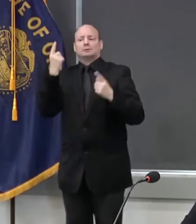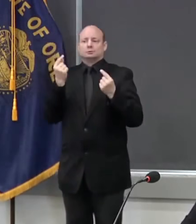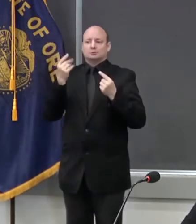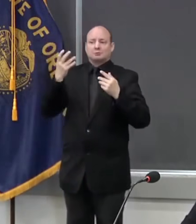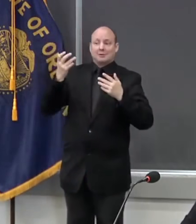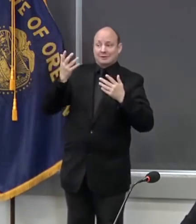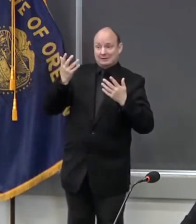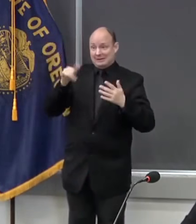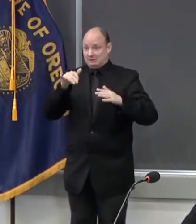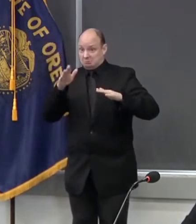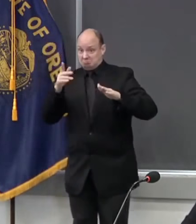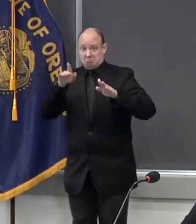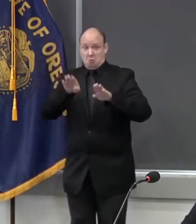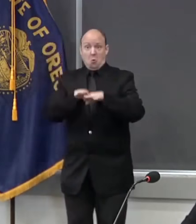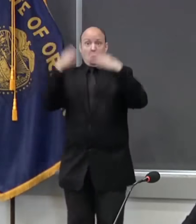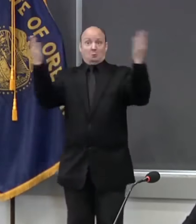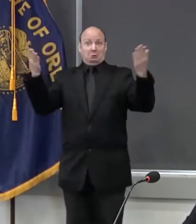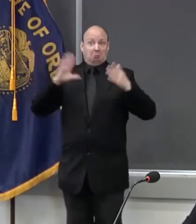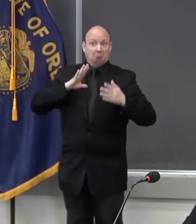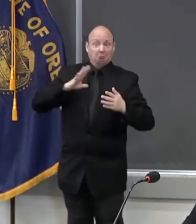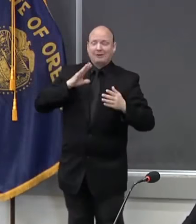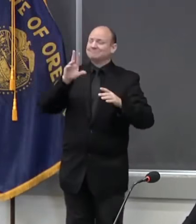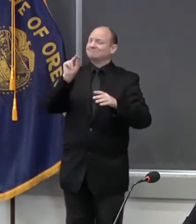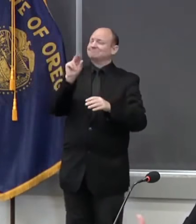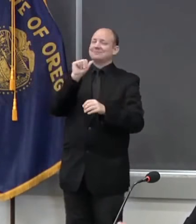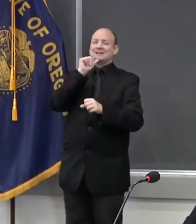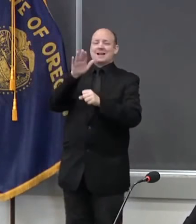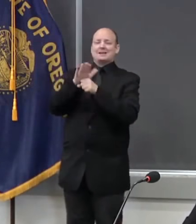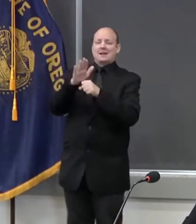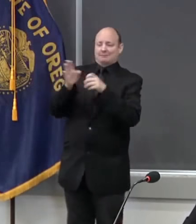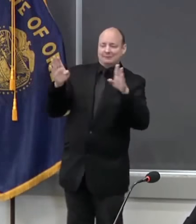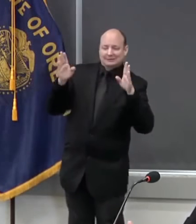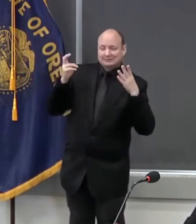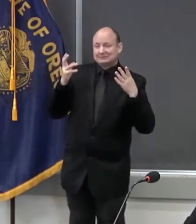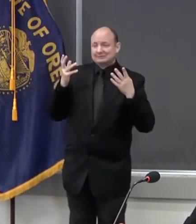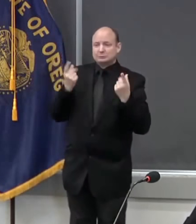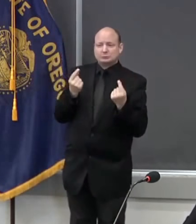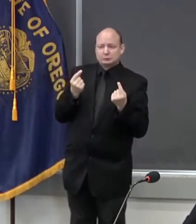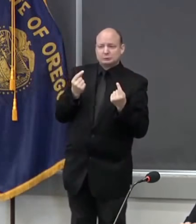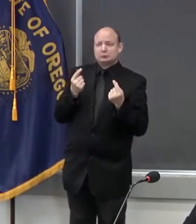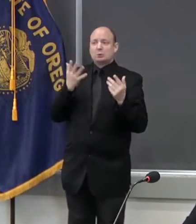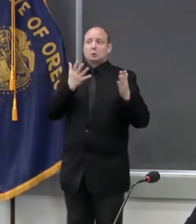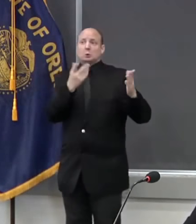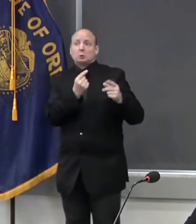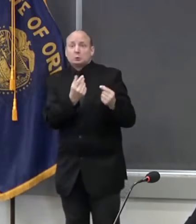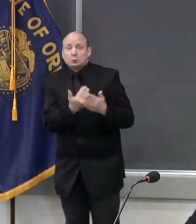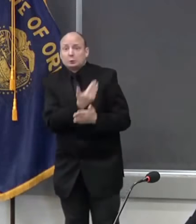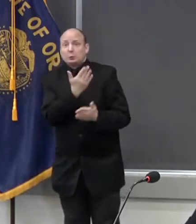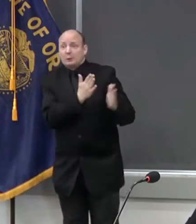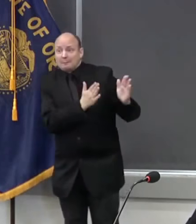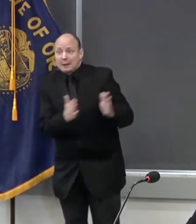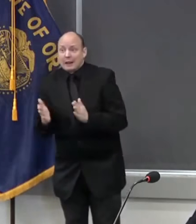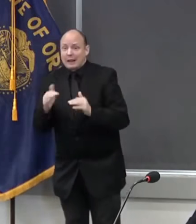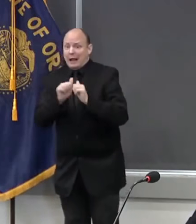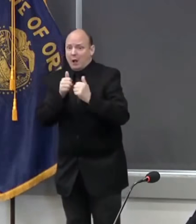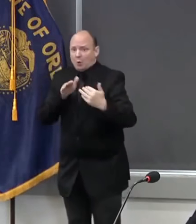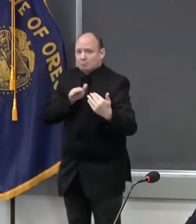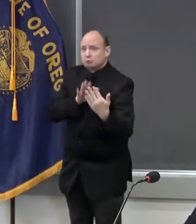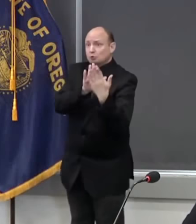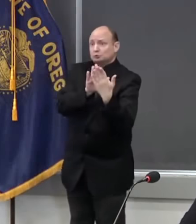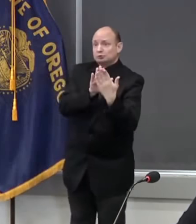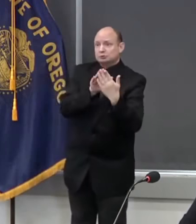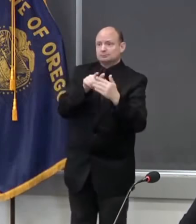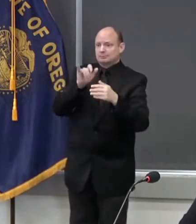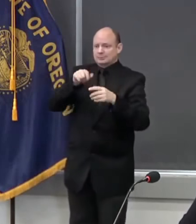guard against this new wave of infections. And so we're developing a new strategy and a new approach that better targets interventions at the local